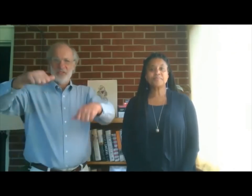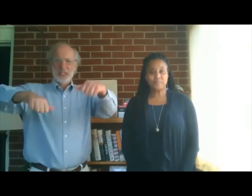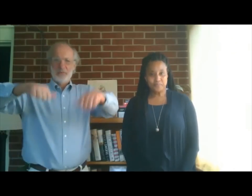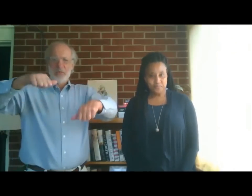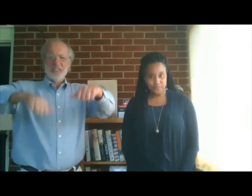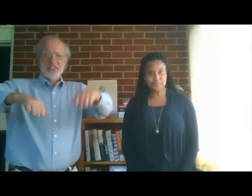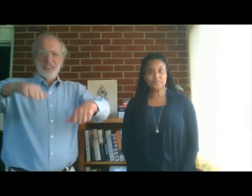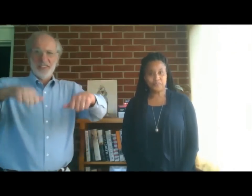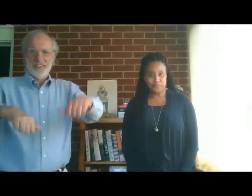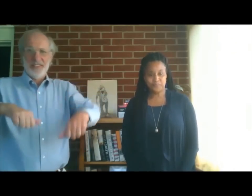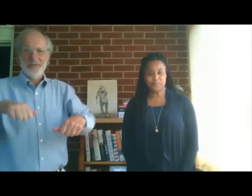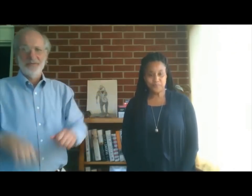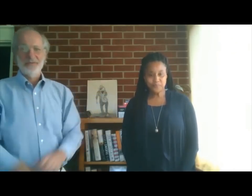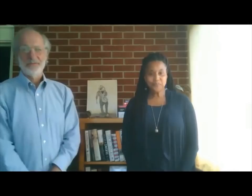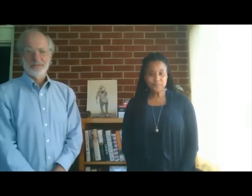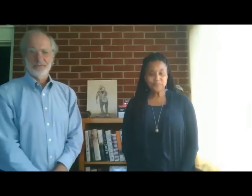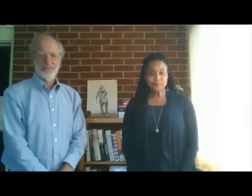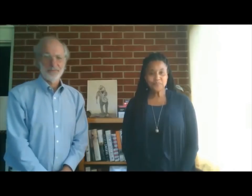That's right, puzzle.